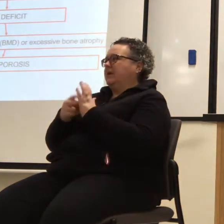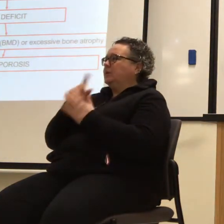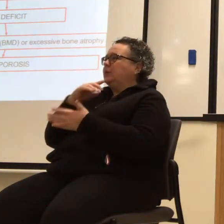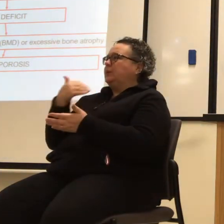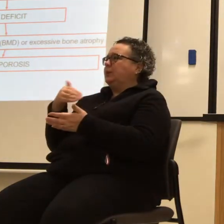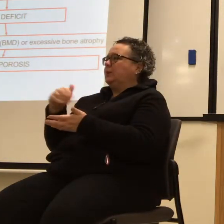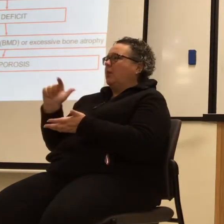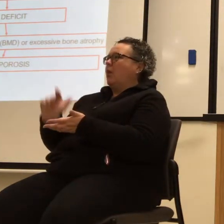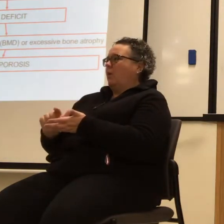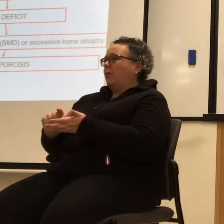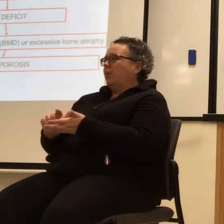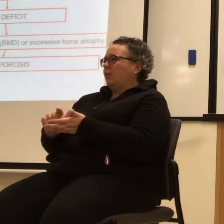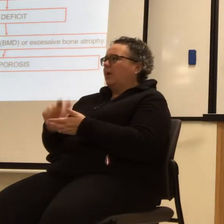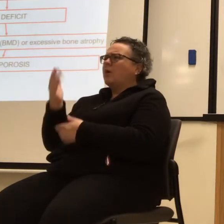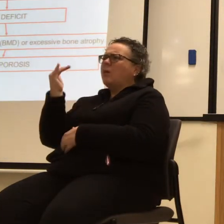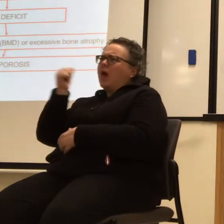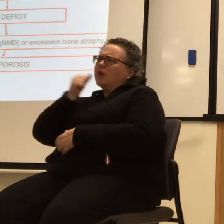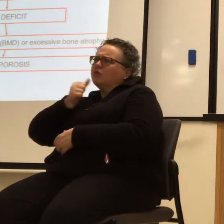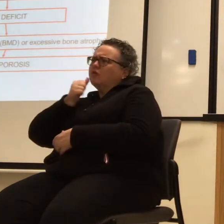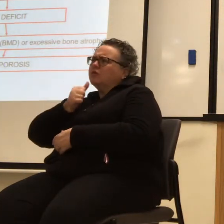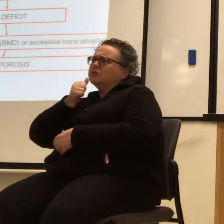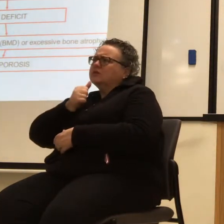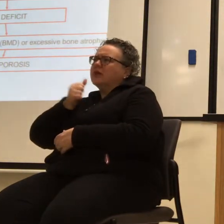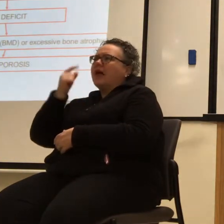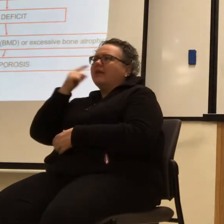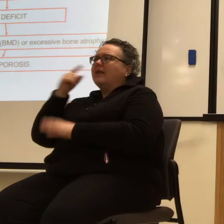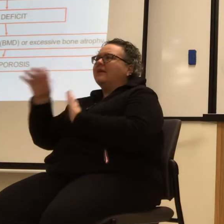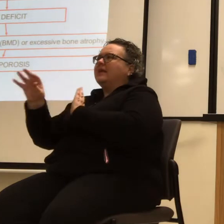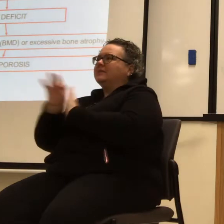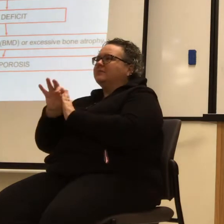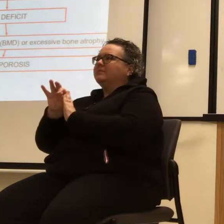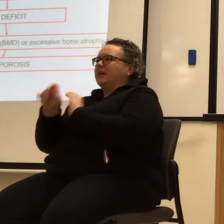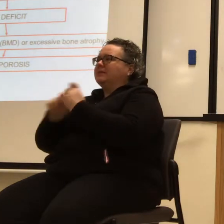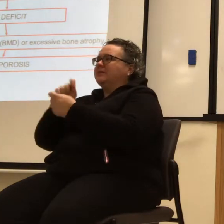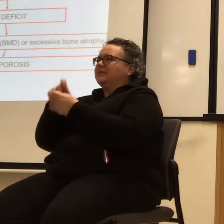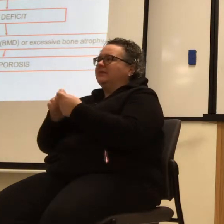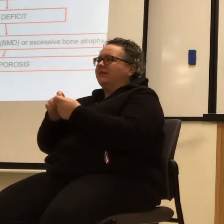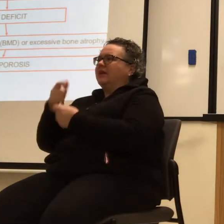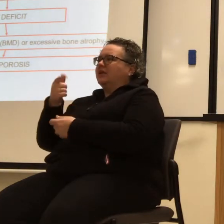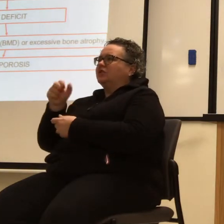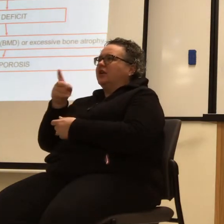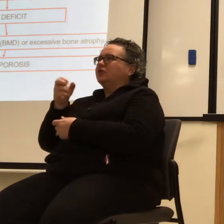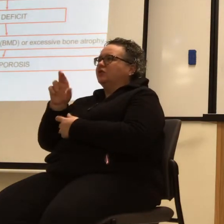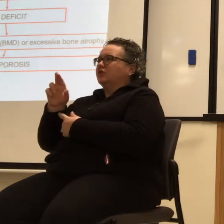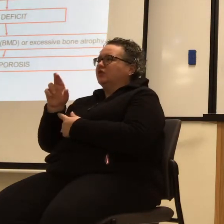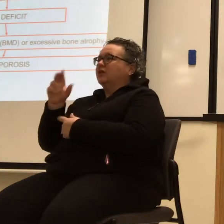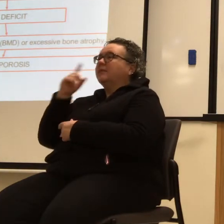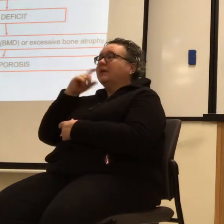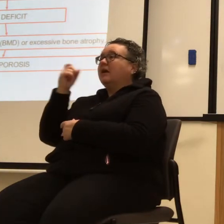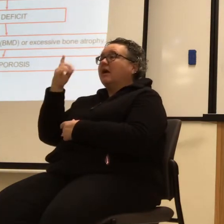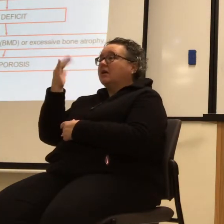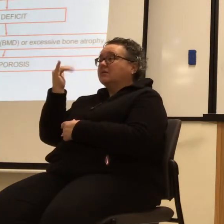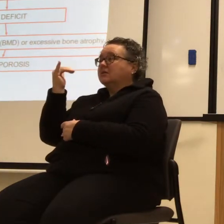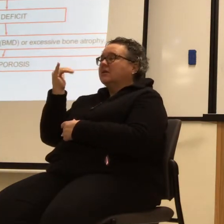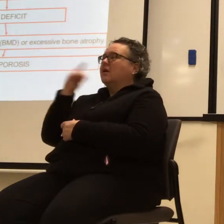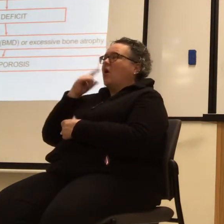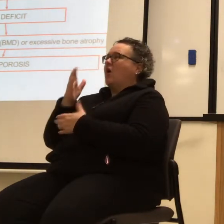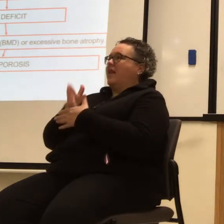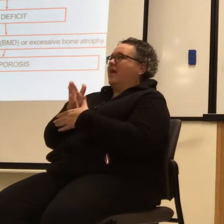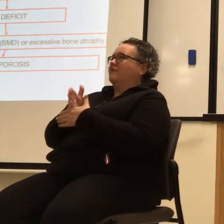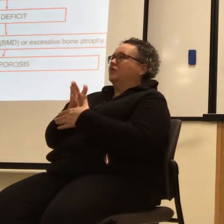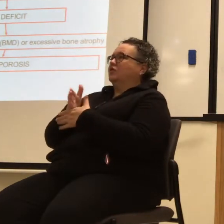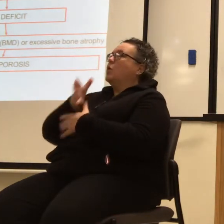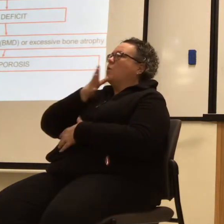low. And why girls? I think they select a particular gender because on